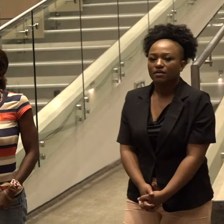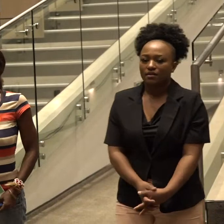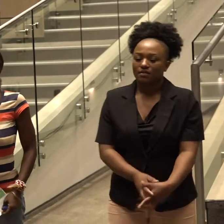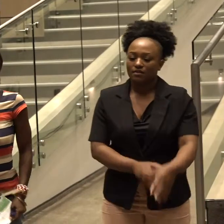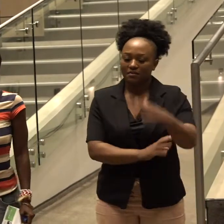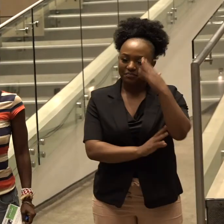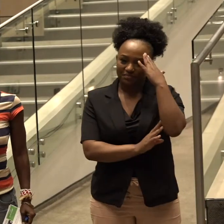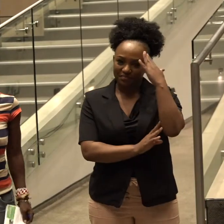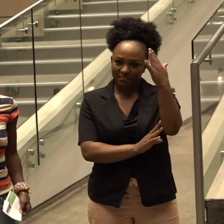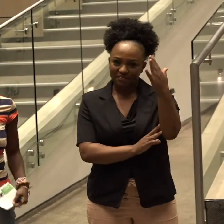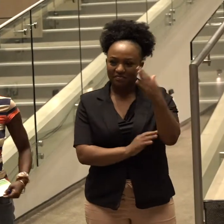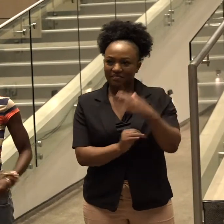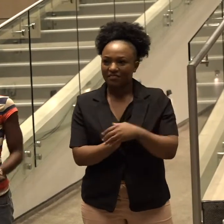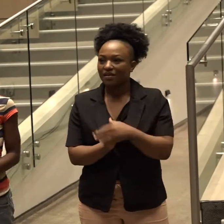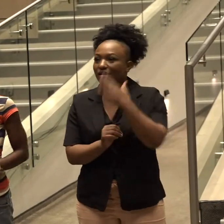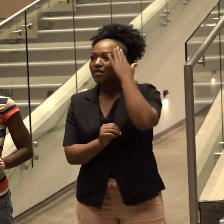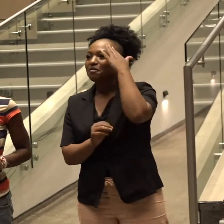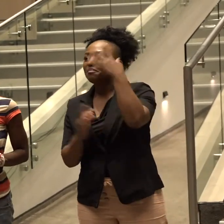uh